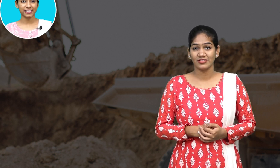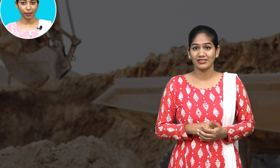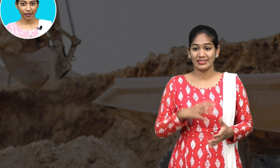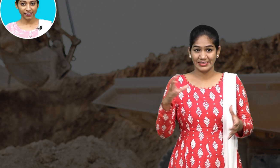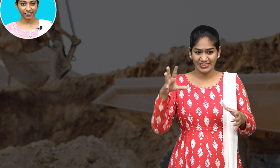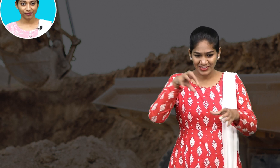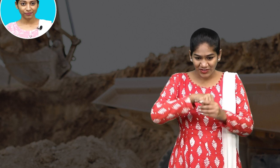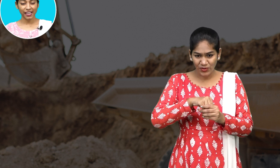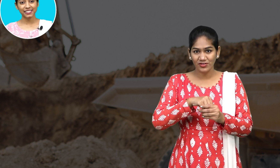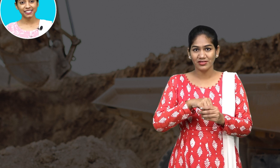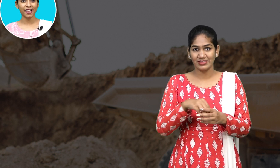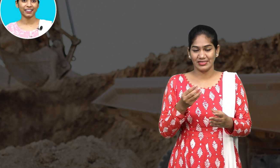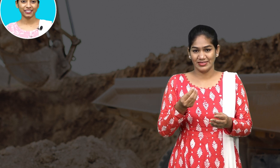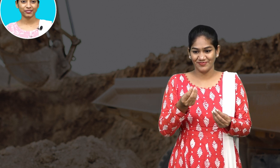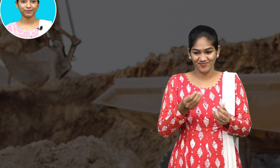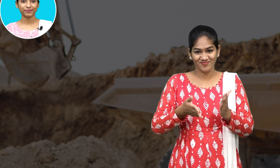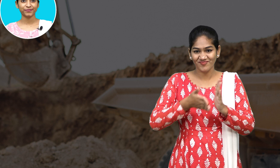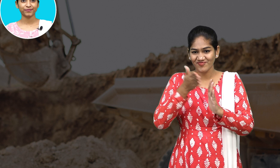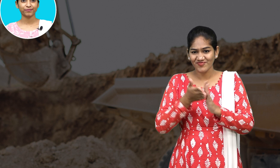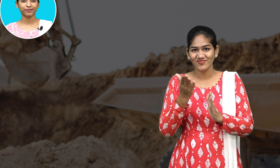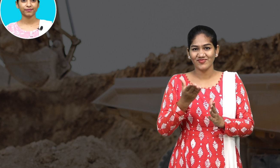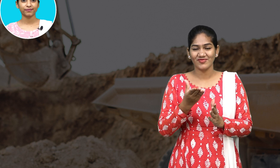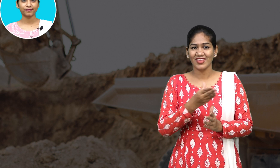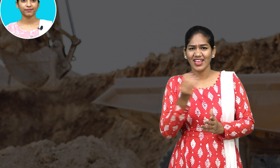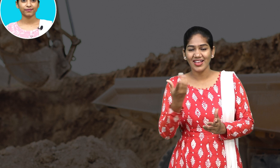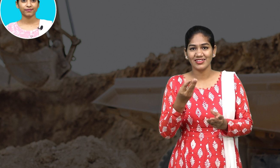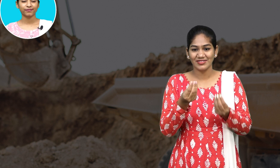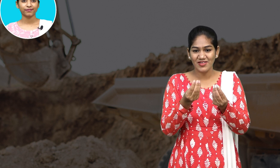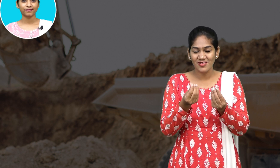joined with cement and sand.